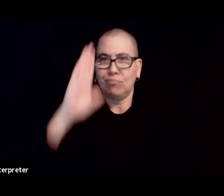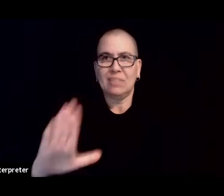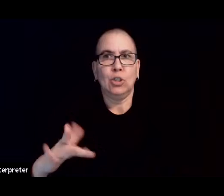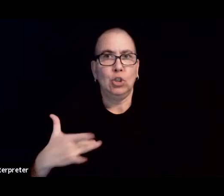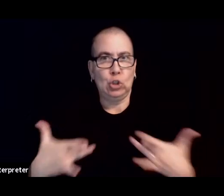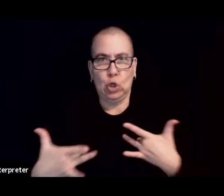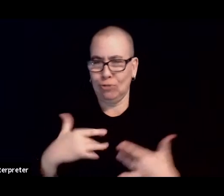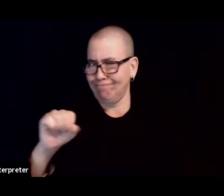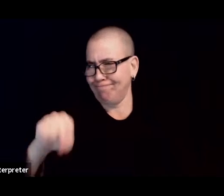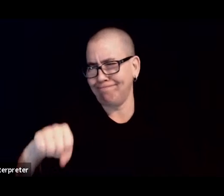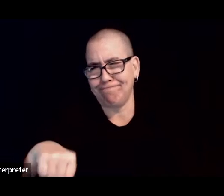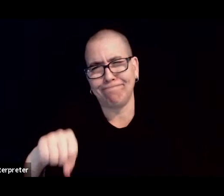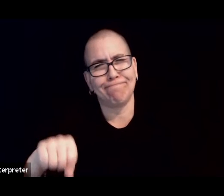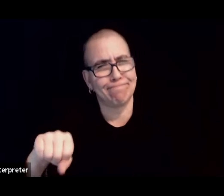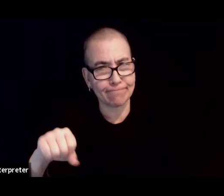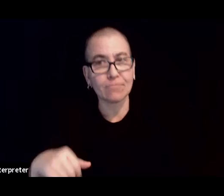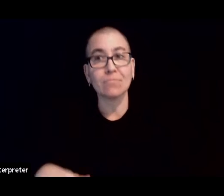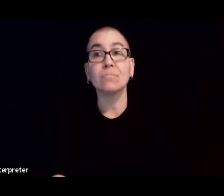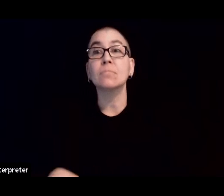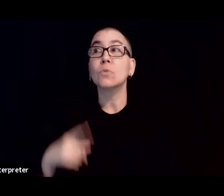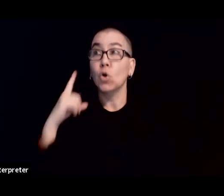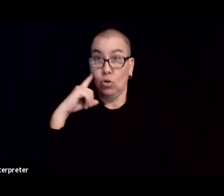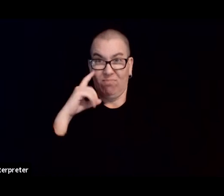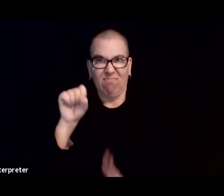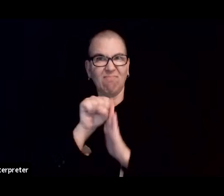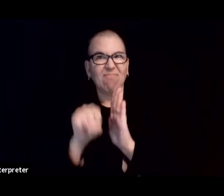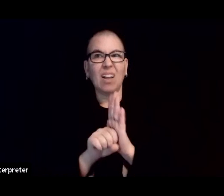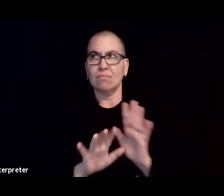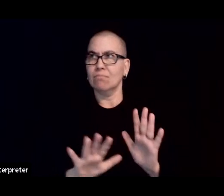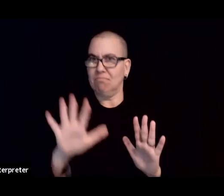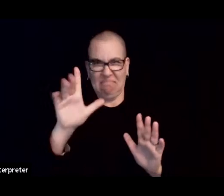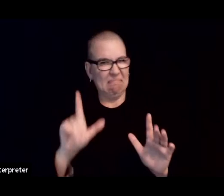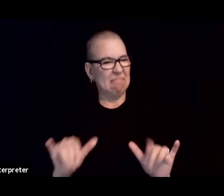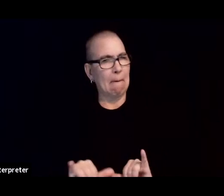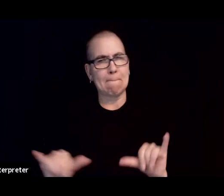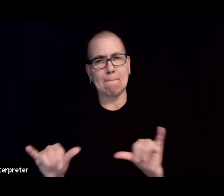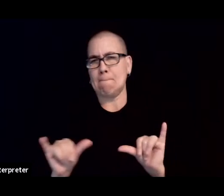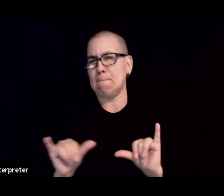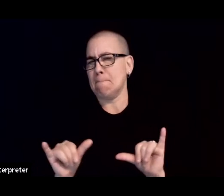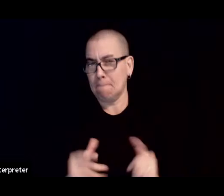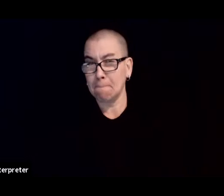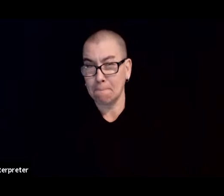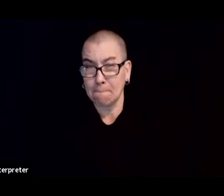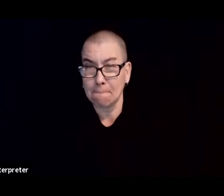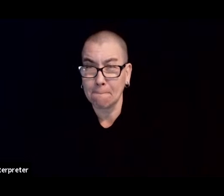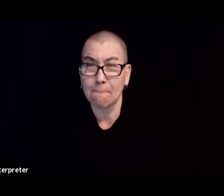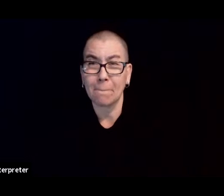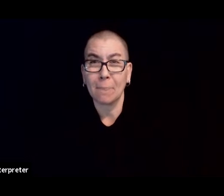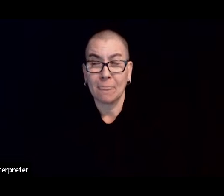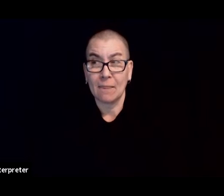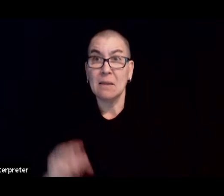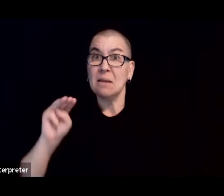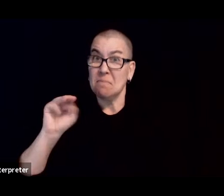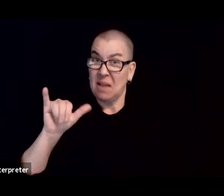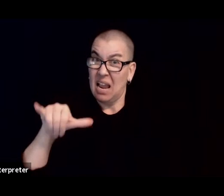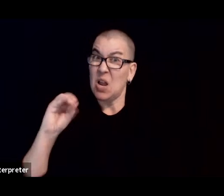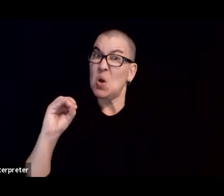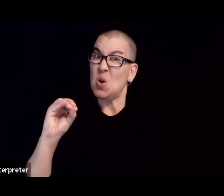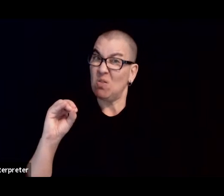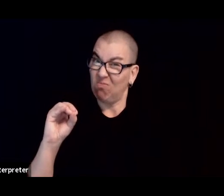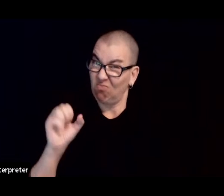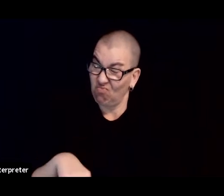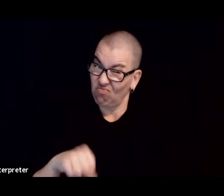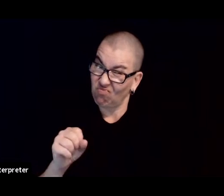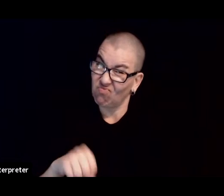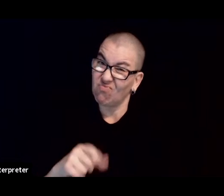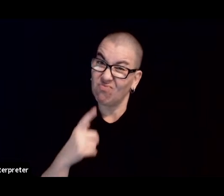of the state has been that no one is getting as much vaccine as they need. But we have